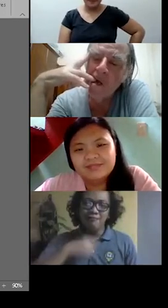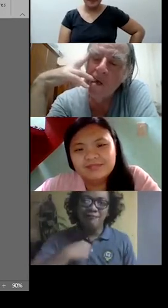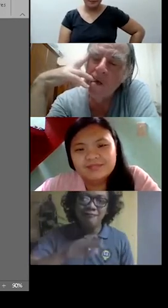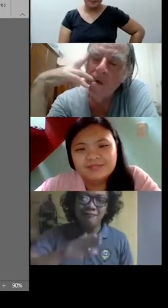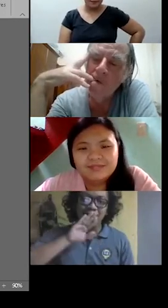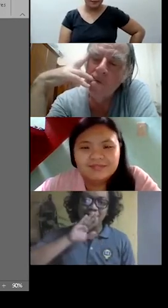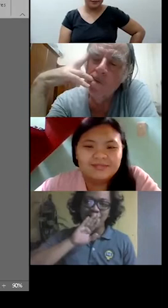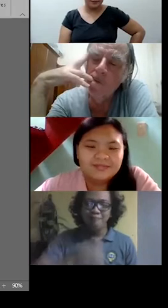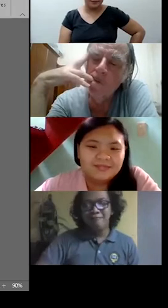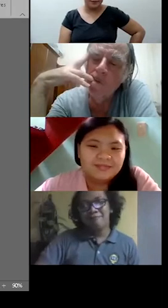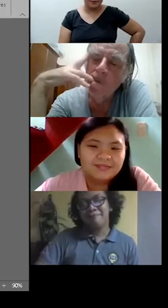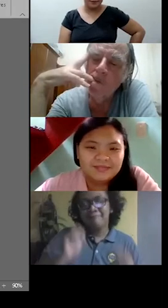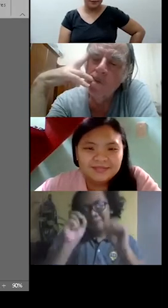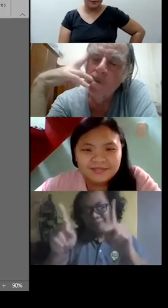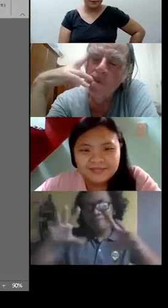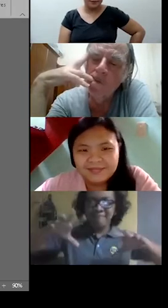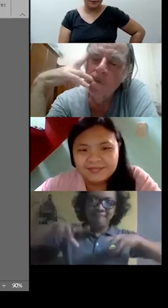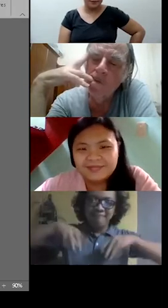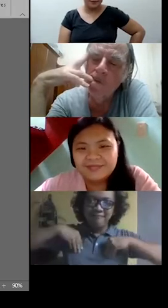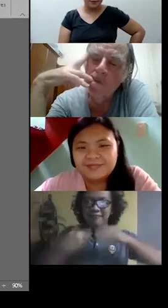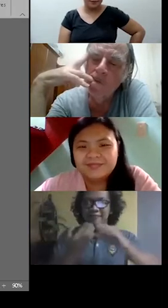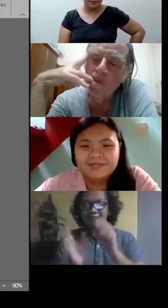it's a different order.